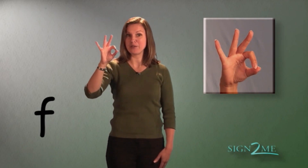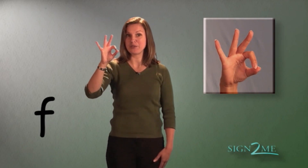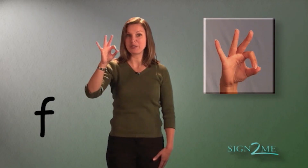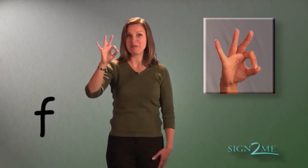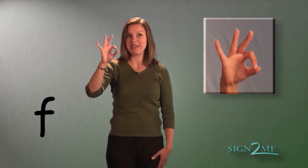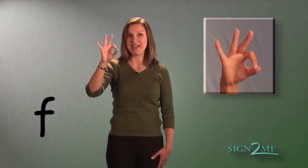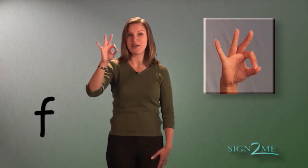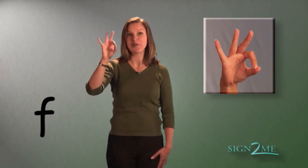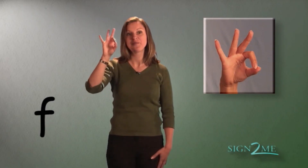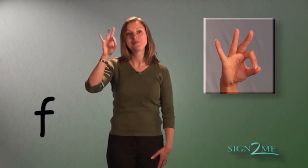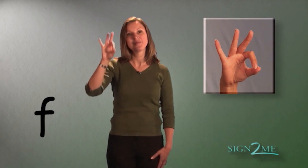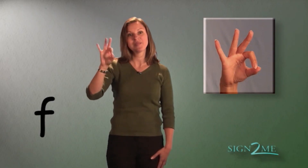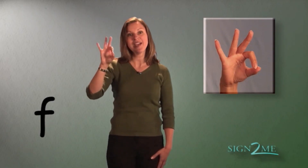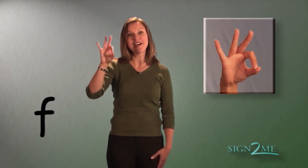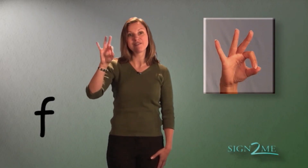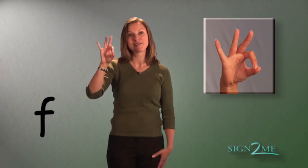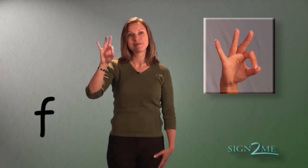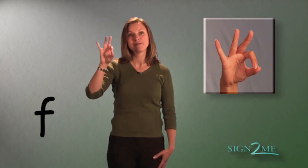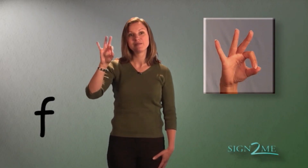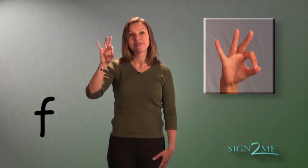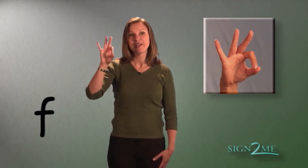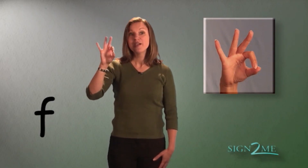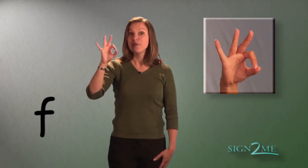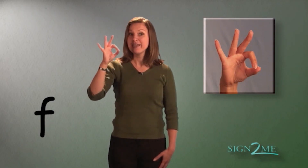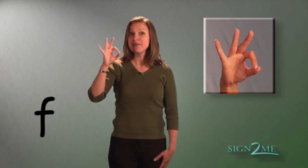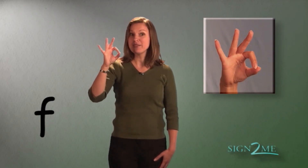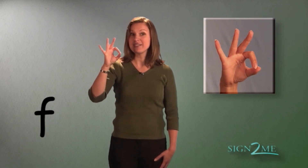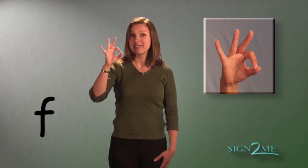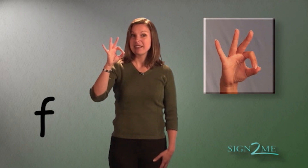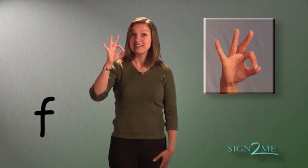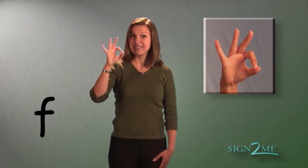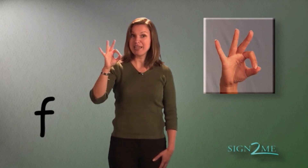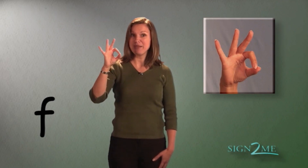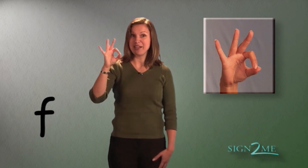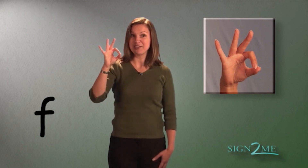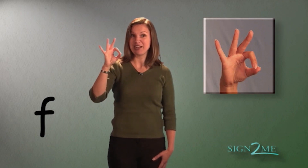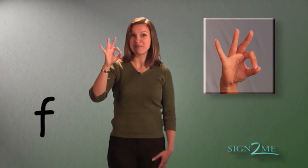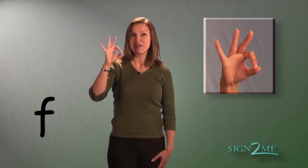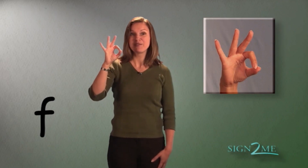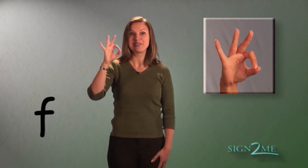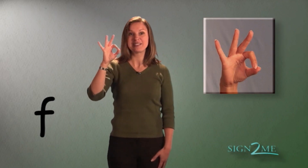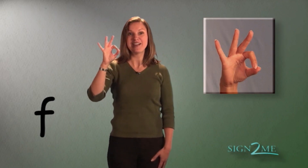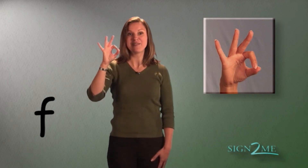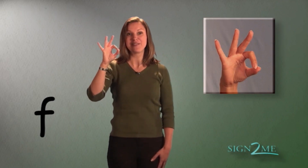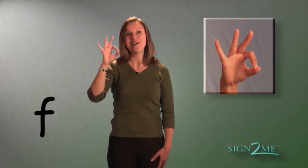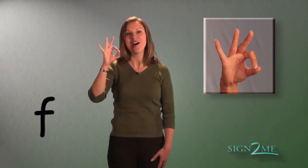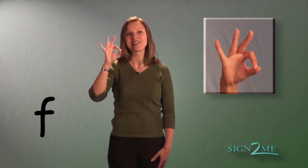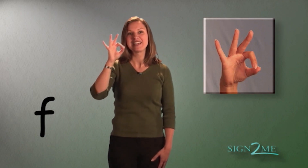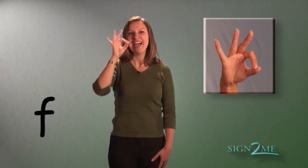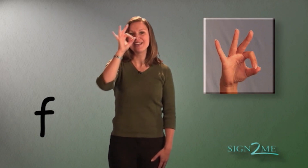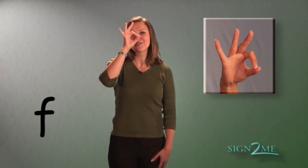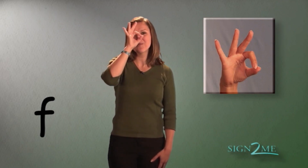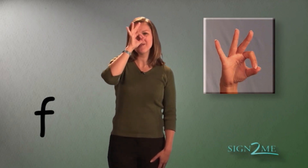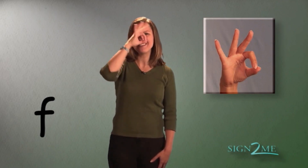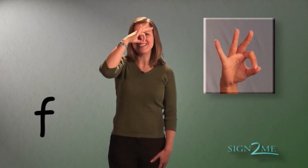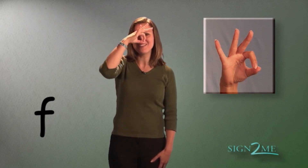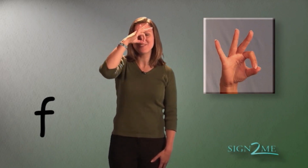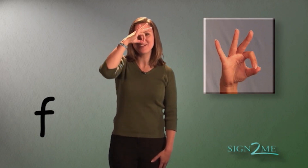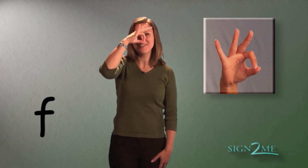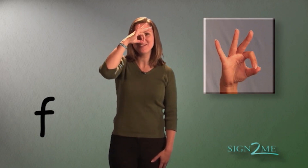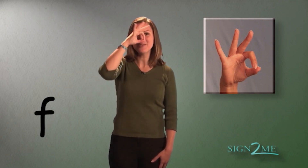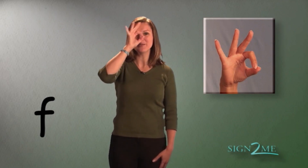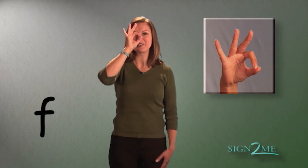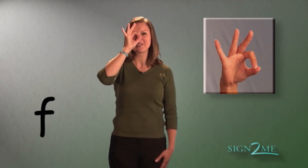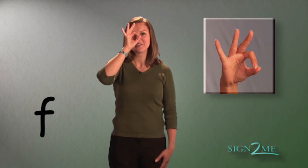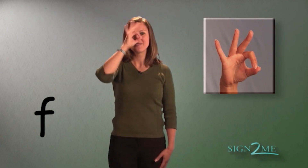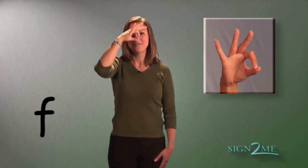the other fingers are splayed out. F. We keep this same hand shape for the sign for fox and twist it